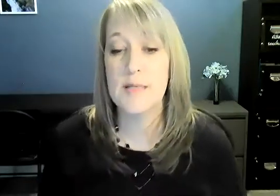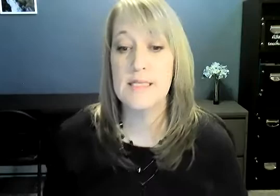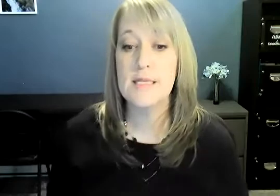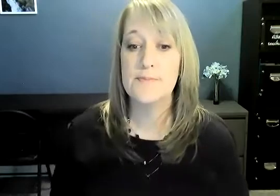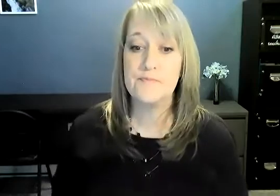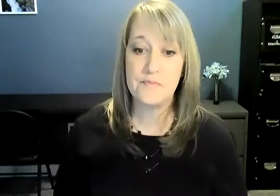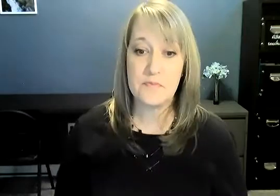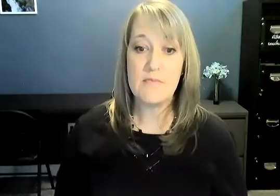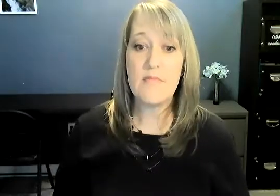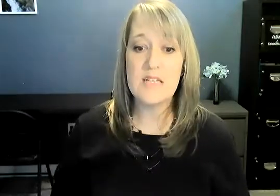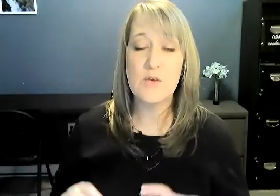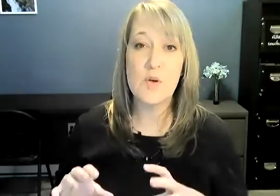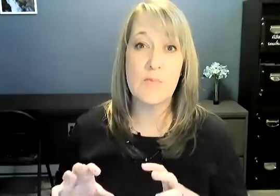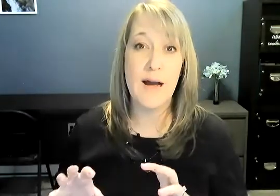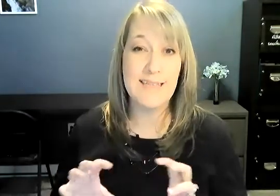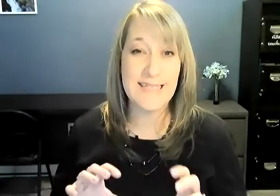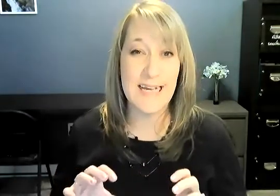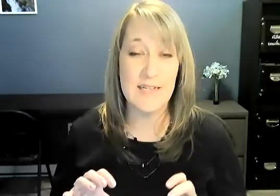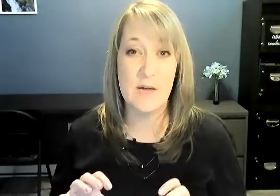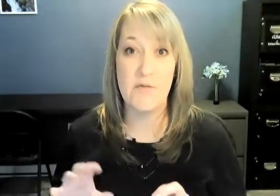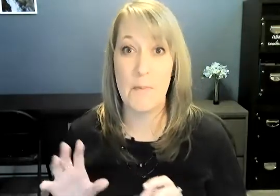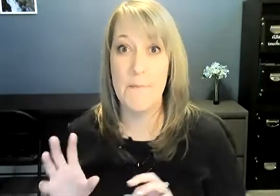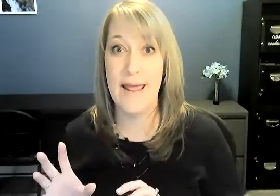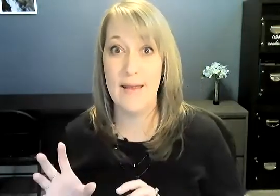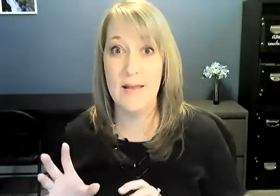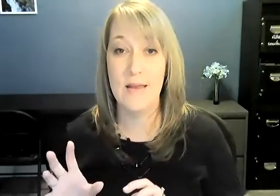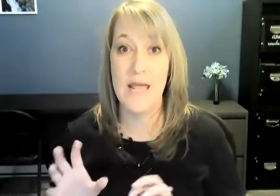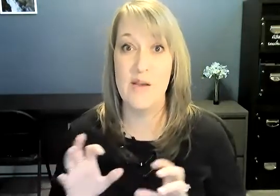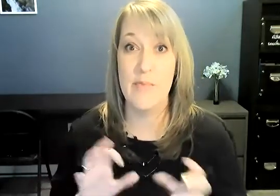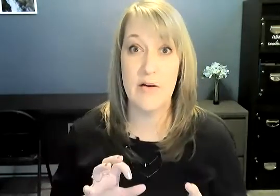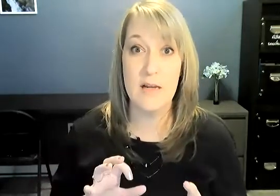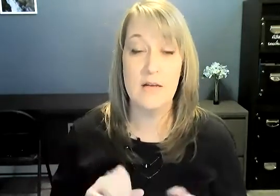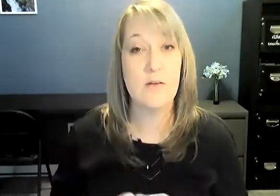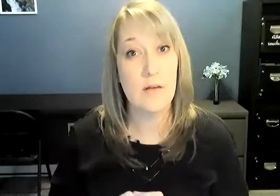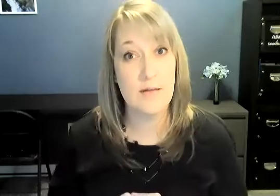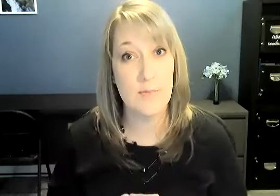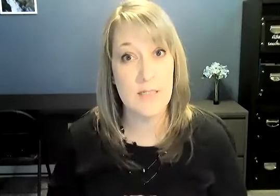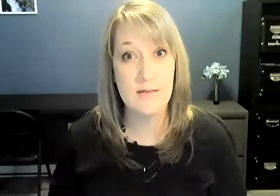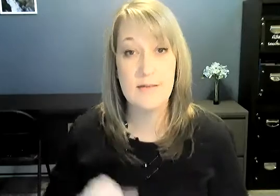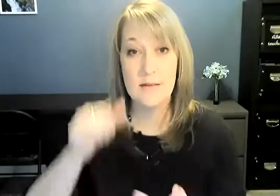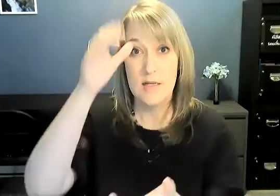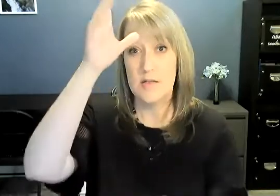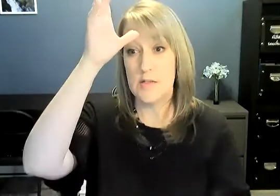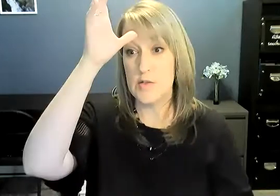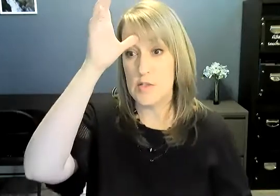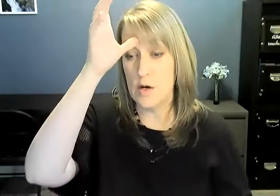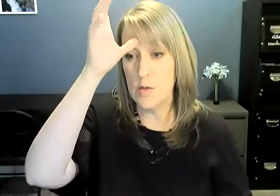Husband. So if you combine the signs for man and marry, you get husband. So you start